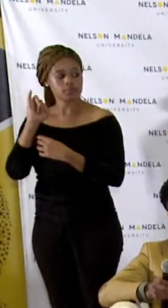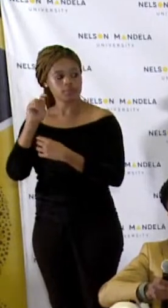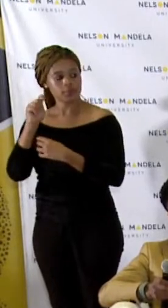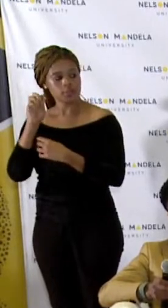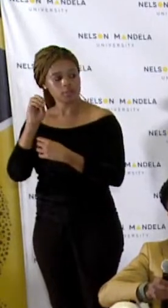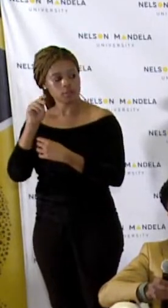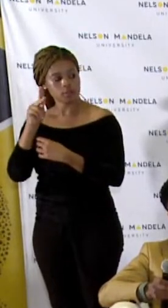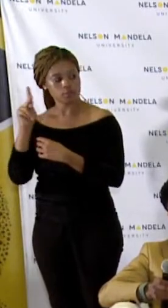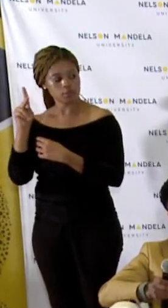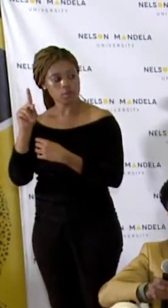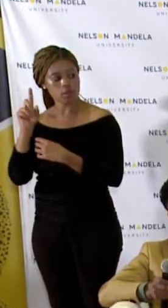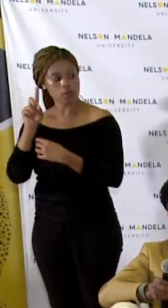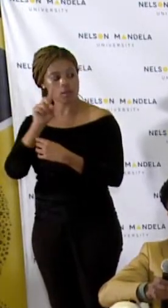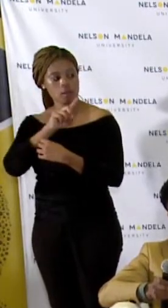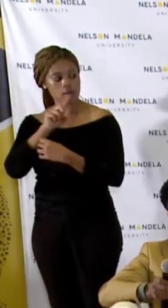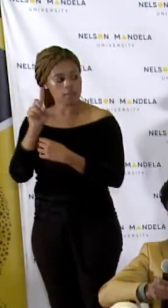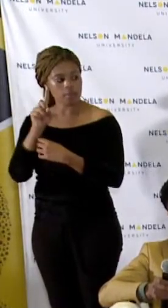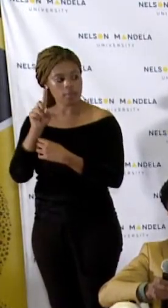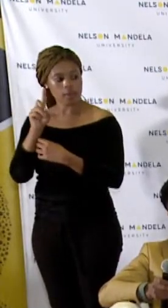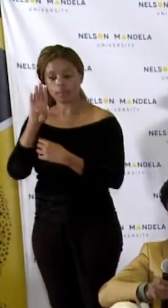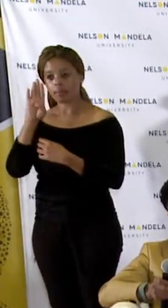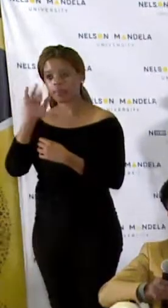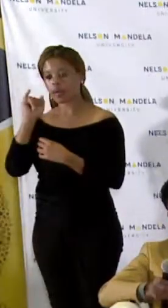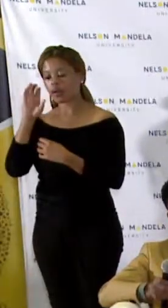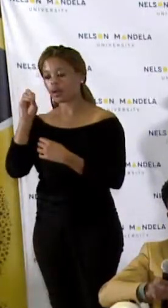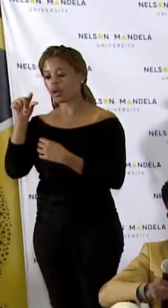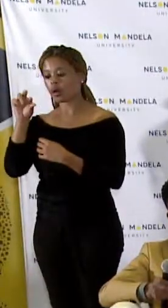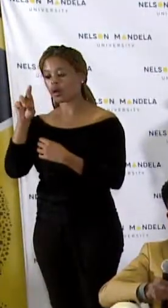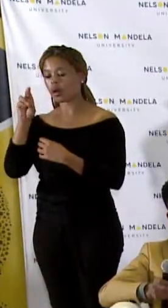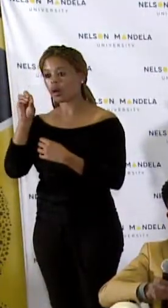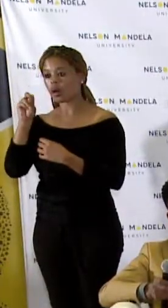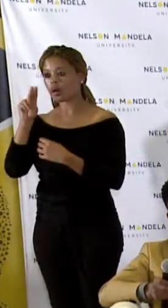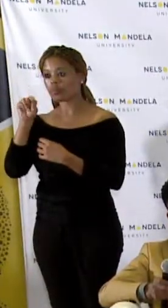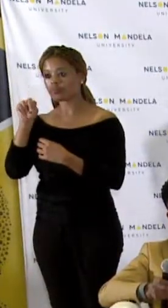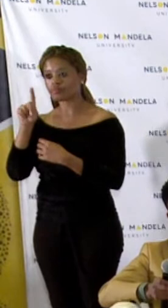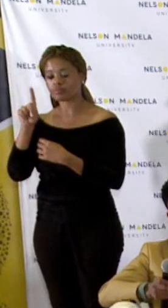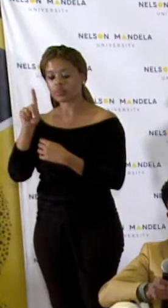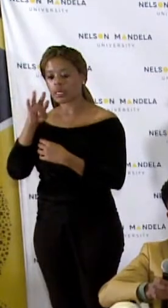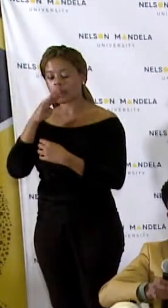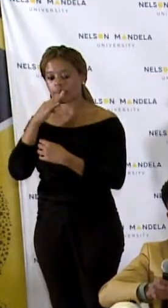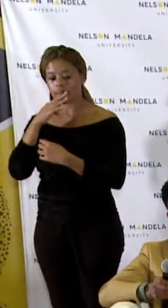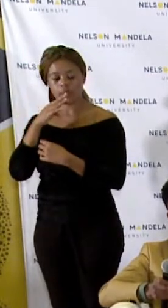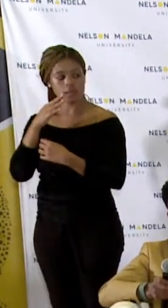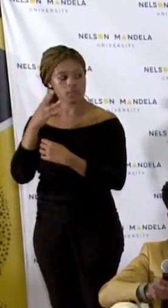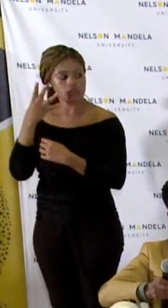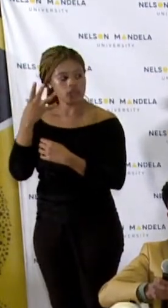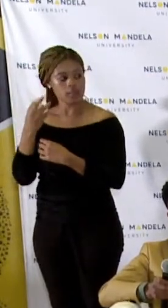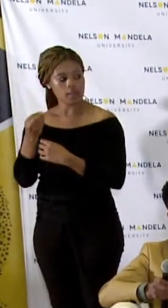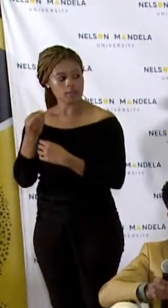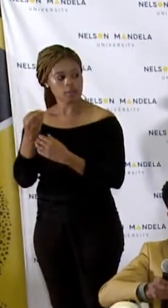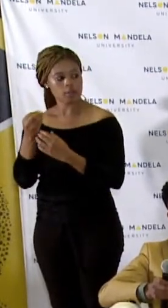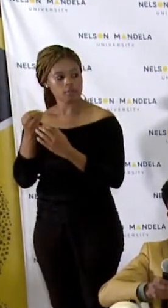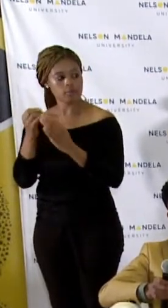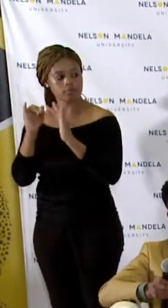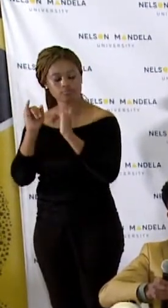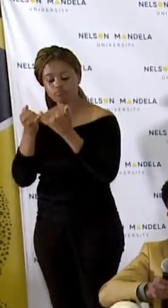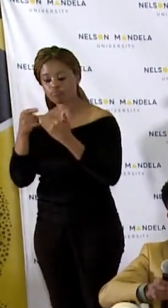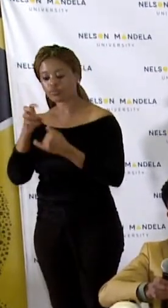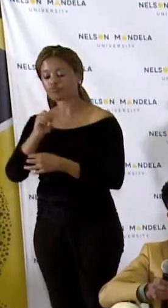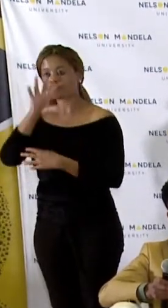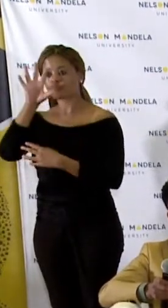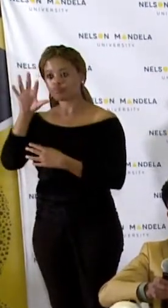You call it TikTok, but it's ByteDance, the holding companies. These are firms not incorporated in South